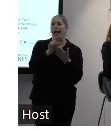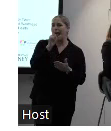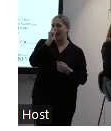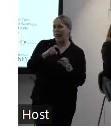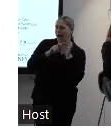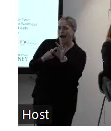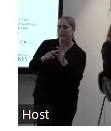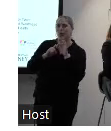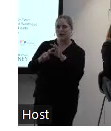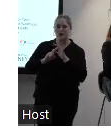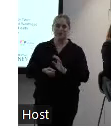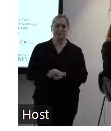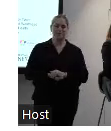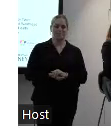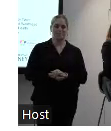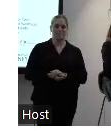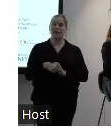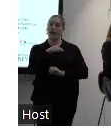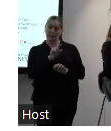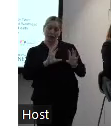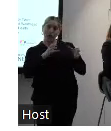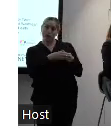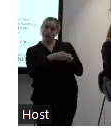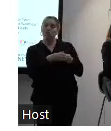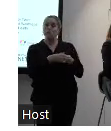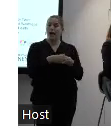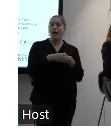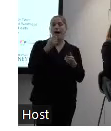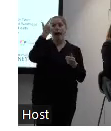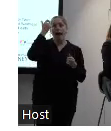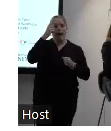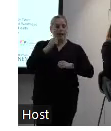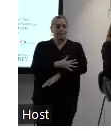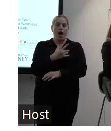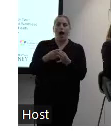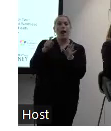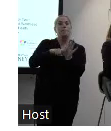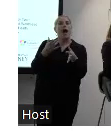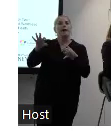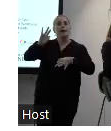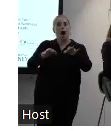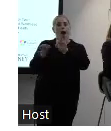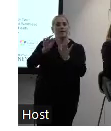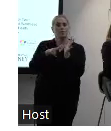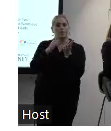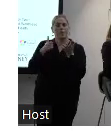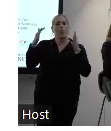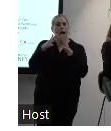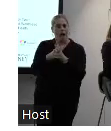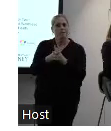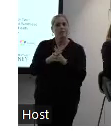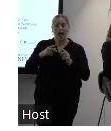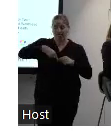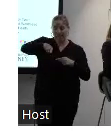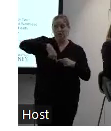is supported by Inspiring New South Wales, which is a science engagement program that includes National Science Week. And we hope to see some